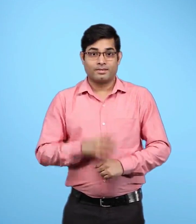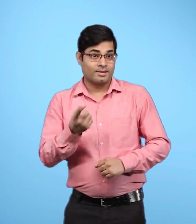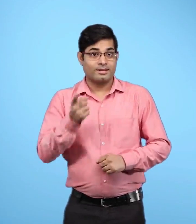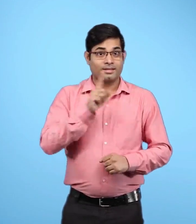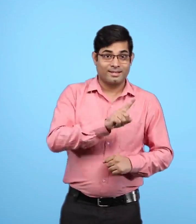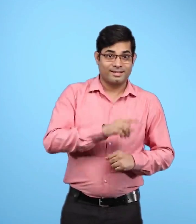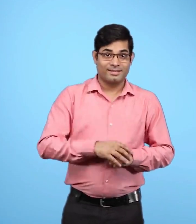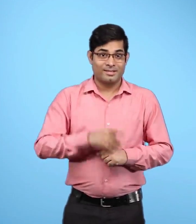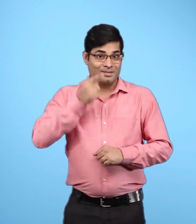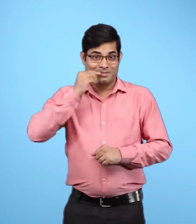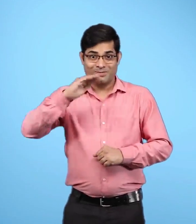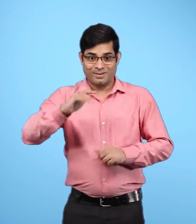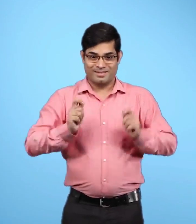Boy 3, Santosh.